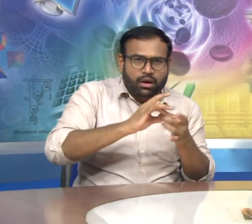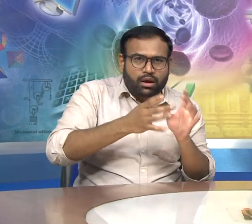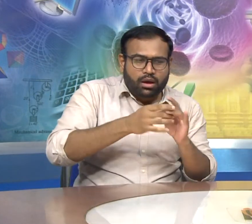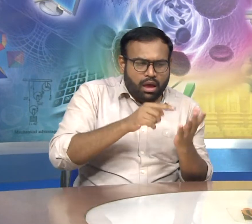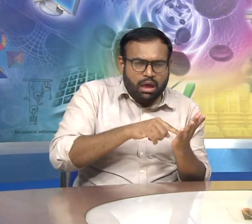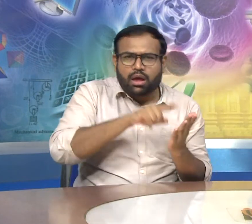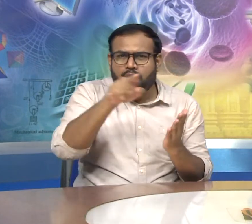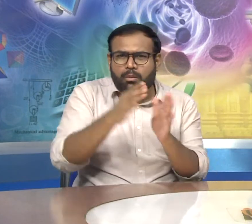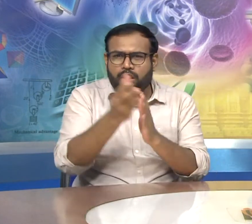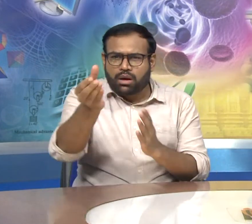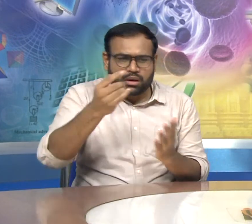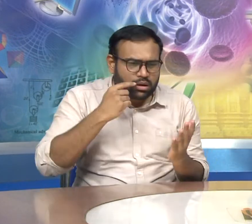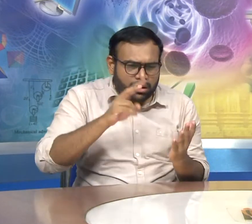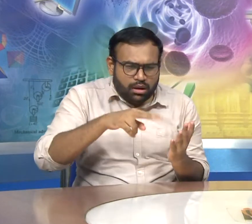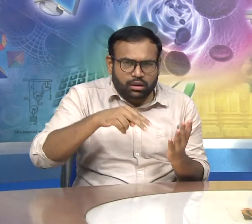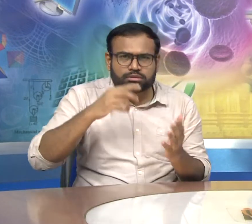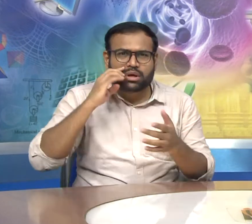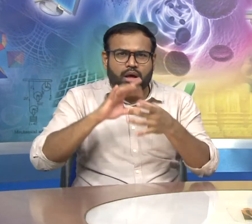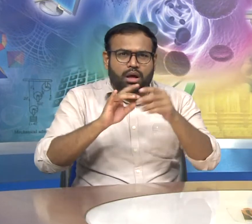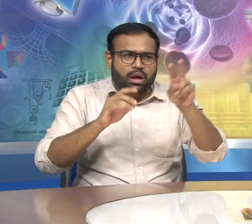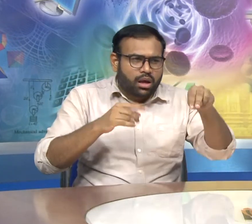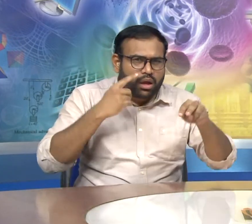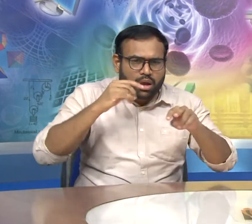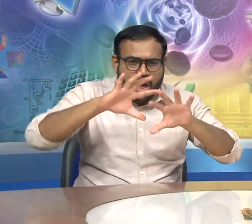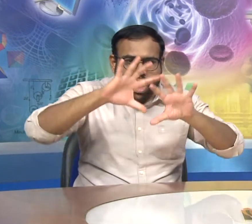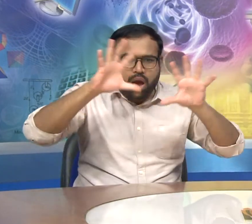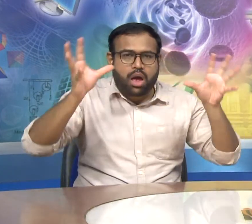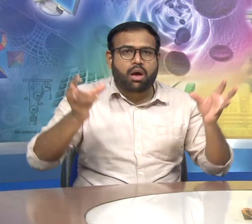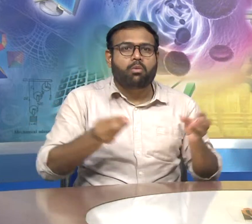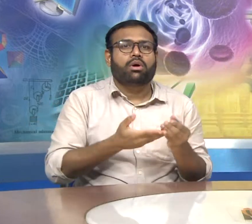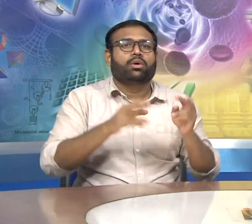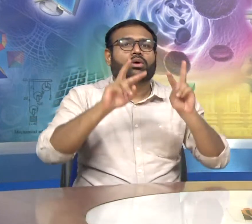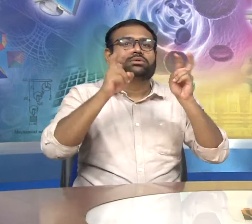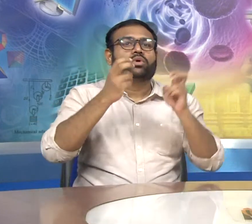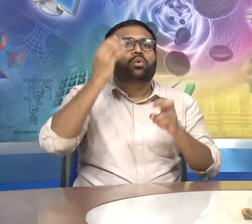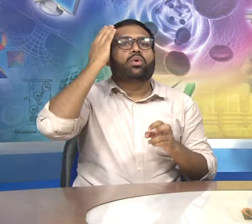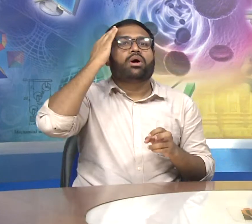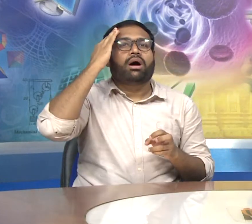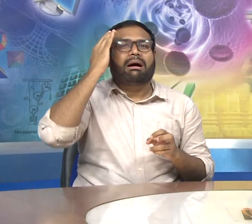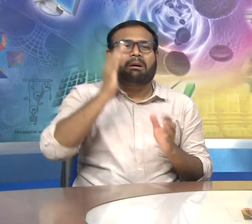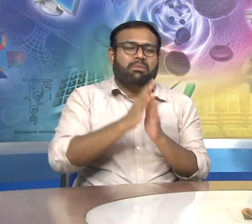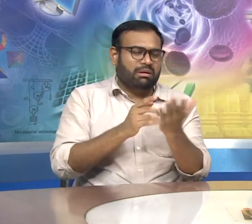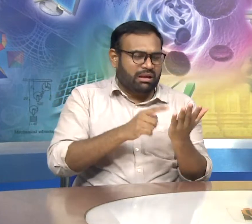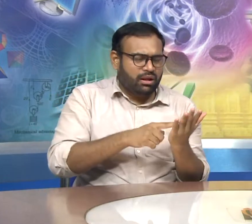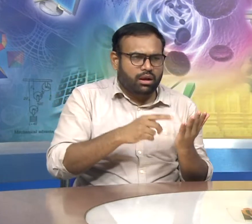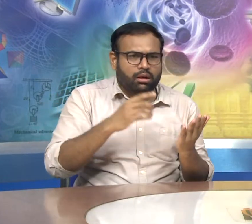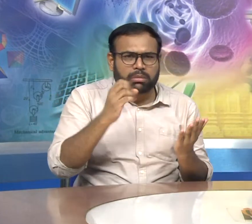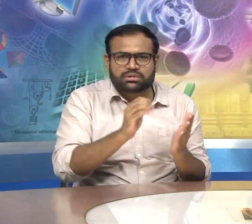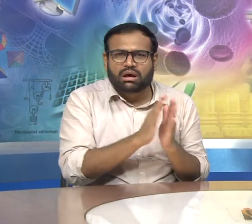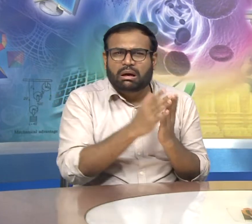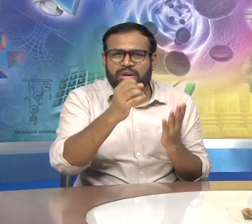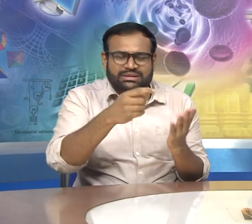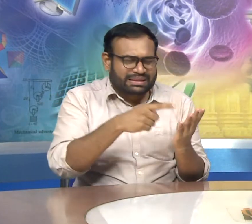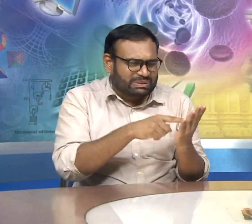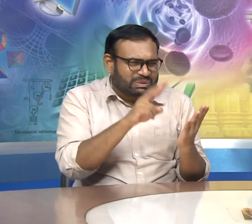have information on a particular topic as executive as possible,